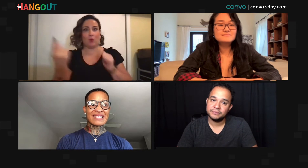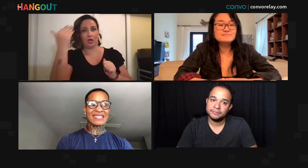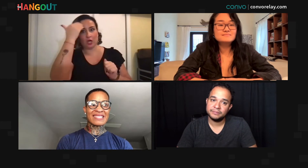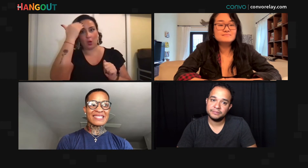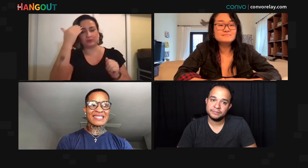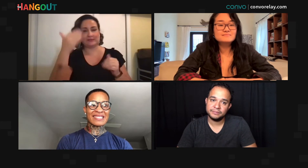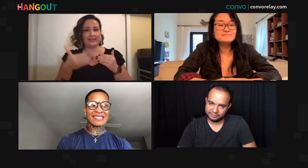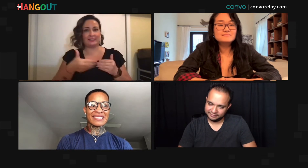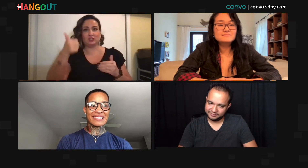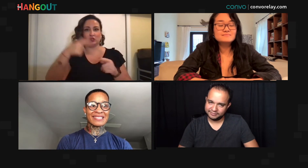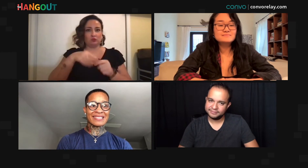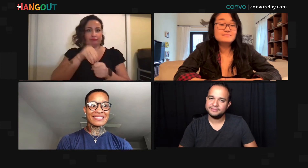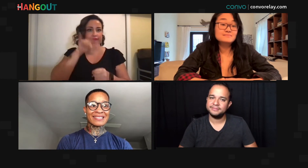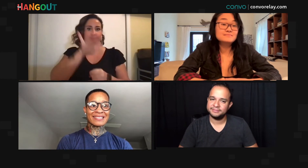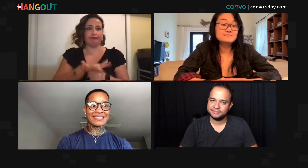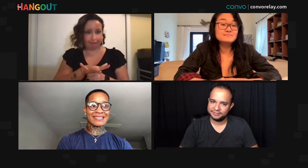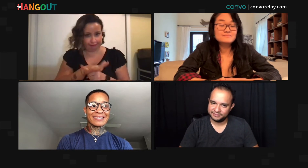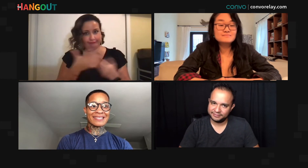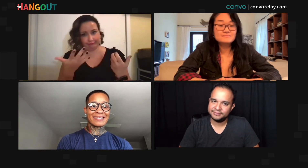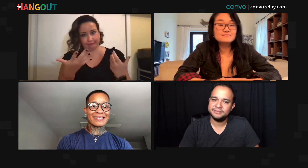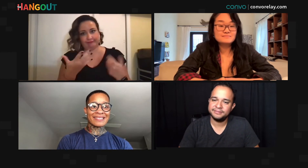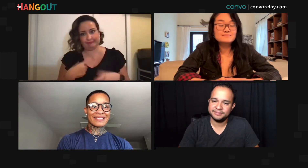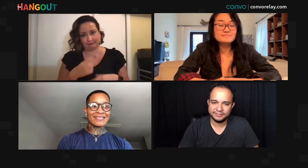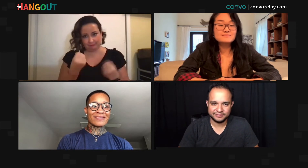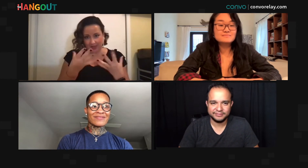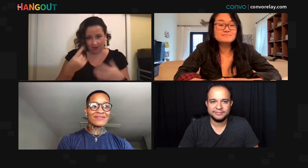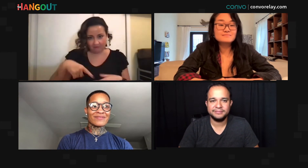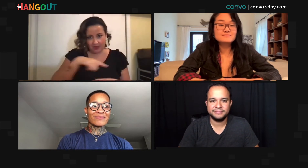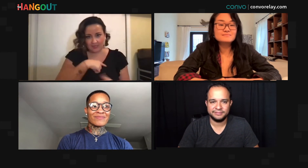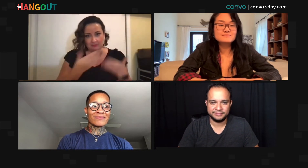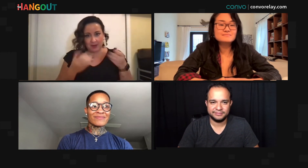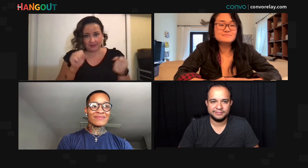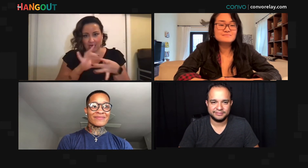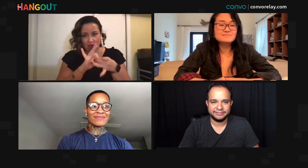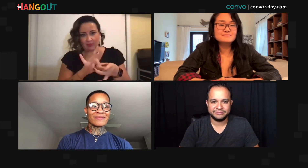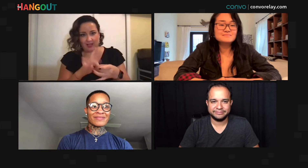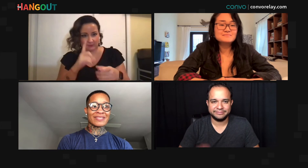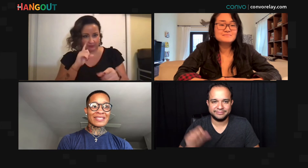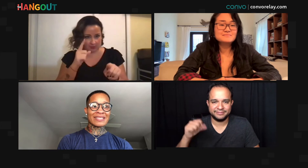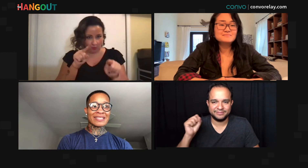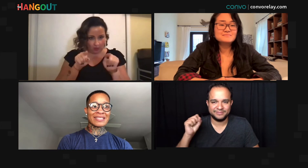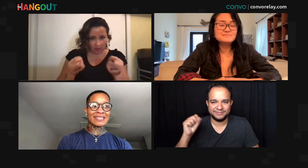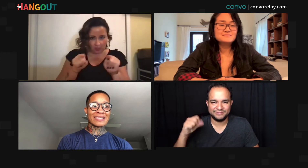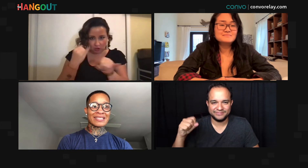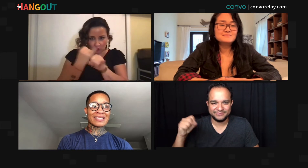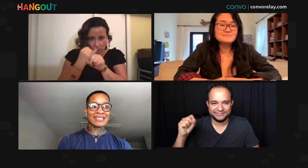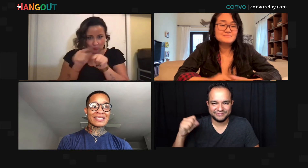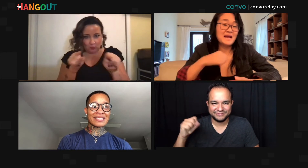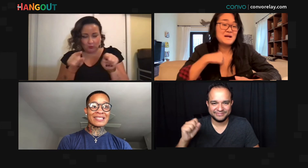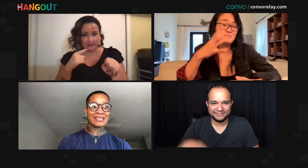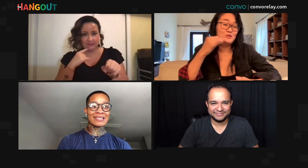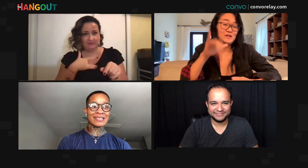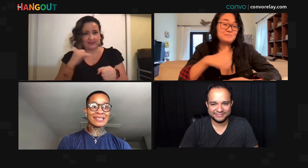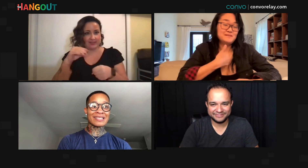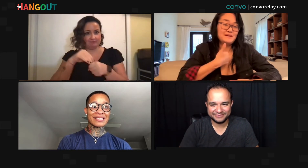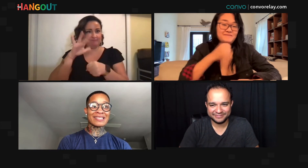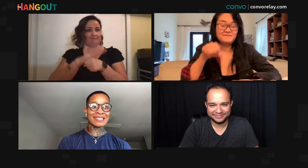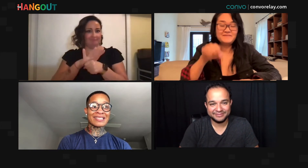Being small, the bad side is everybody knows everybody's business, right? Once you find out, everybody knows. And Mhm. those